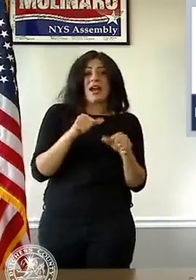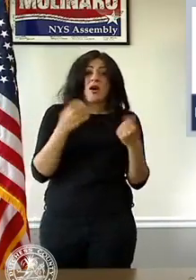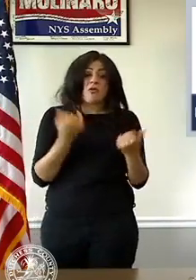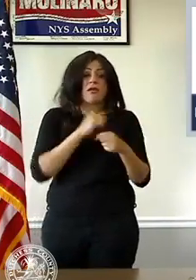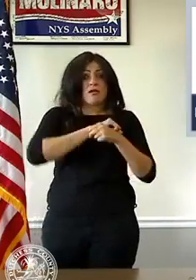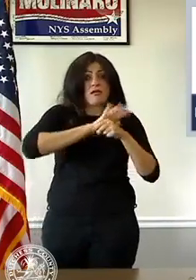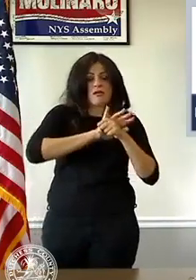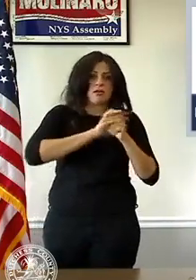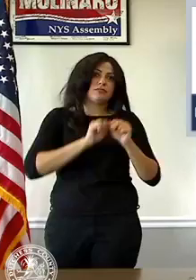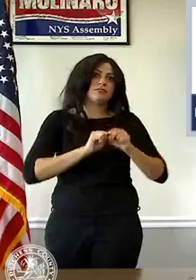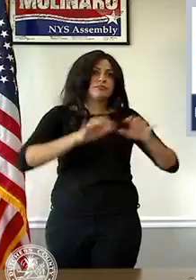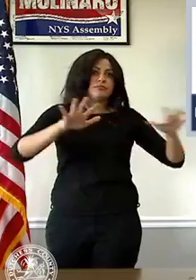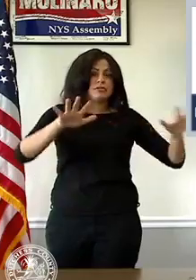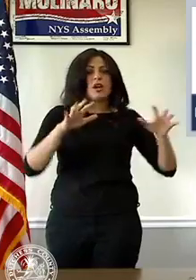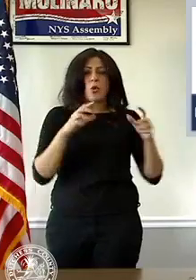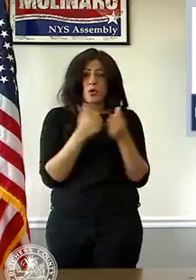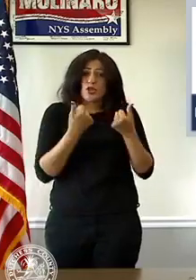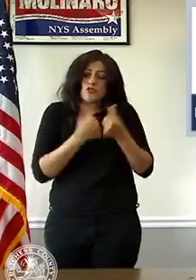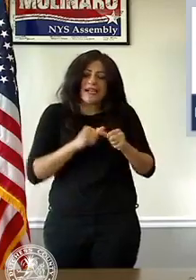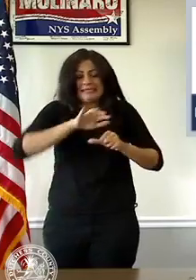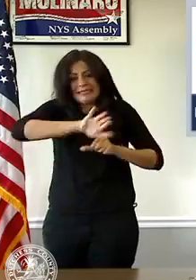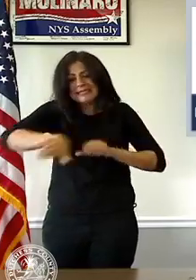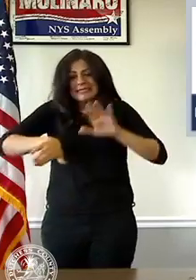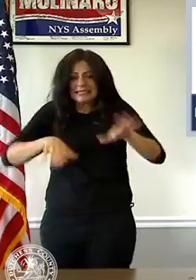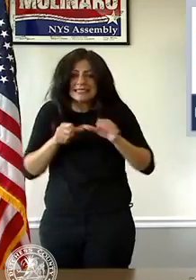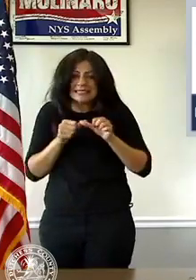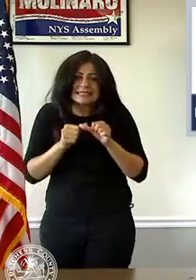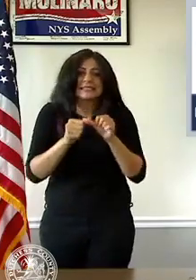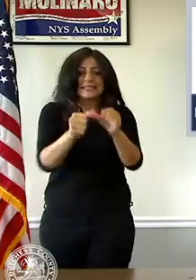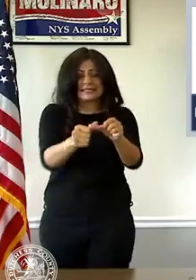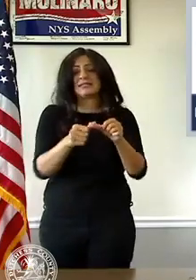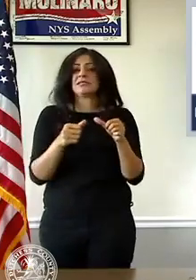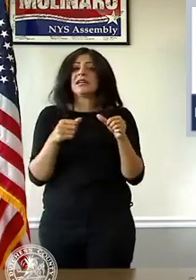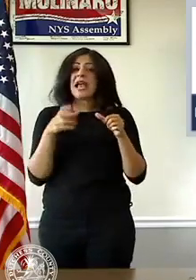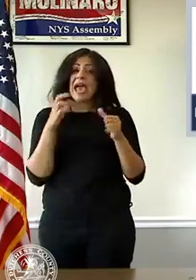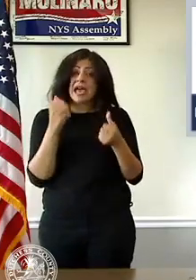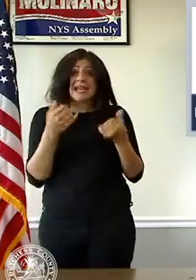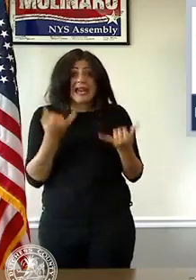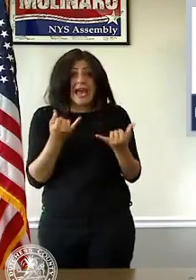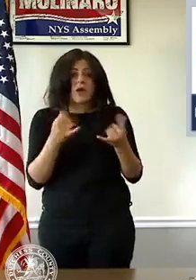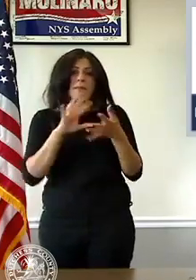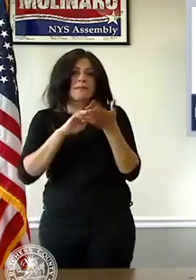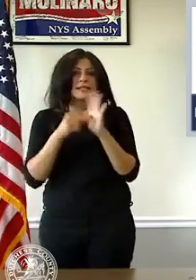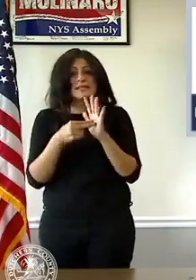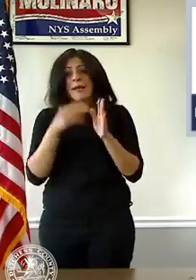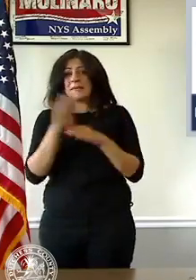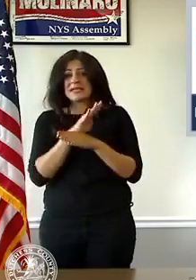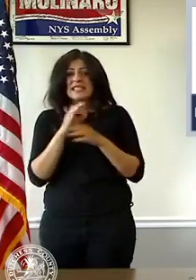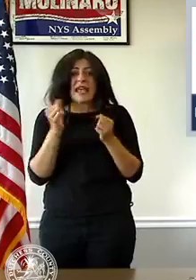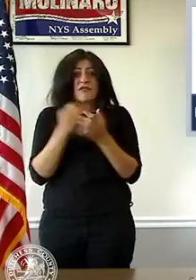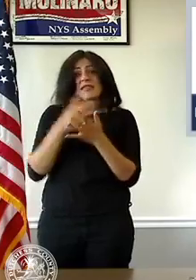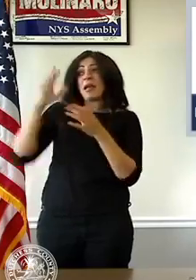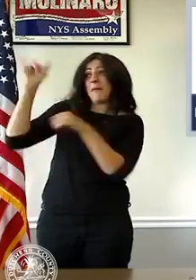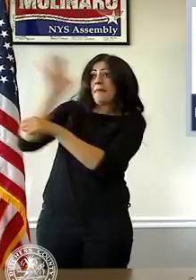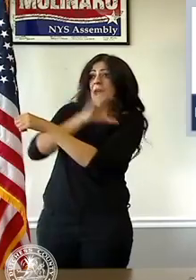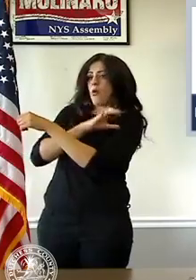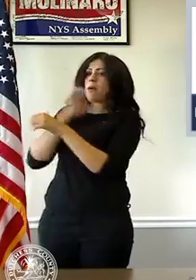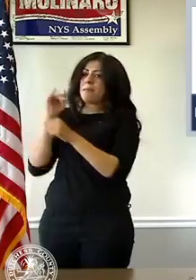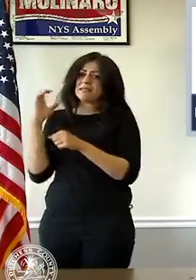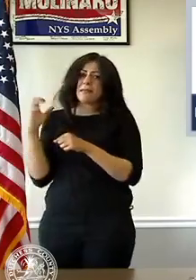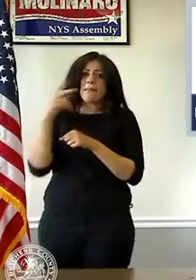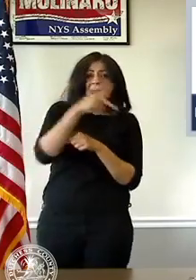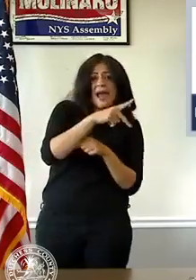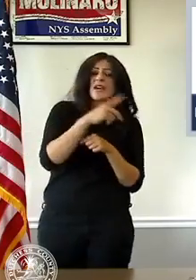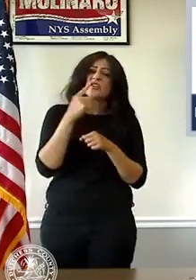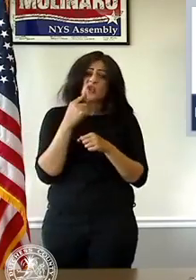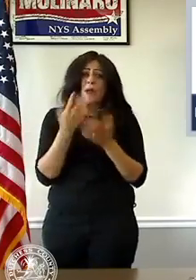restarting the economy, and now is the time for that to be relieved. So I encourage you to call your state legislator, and that means those in the majority. And I